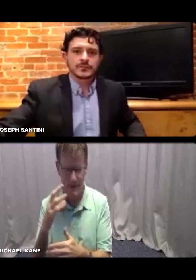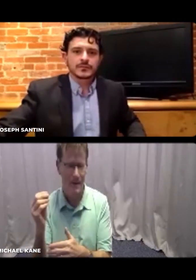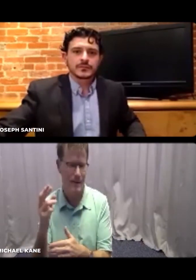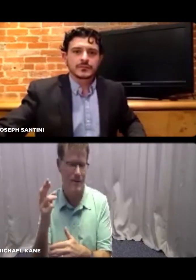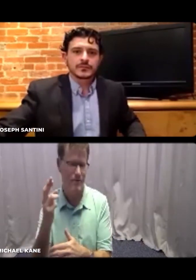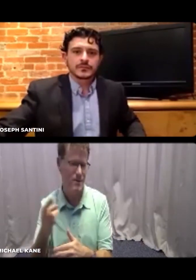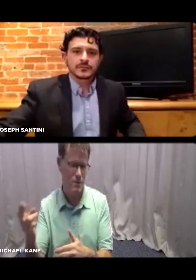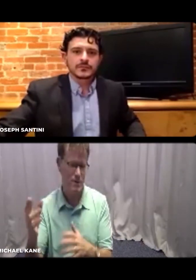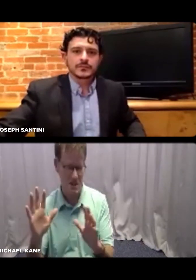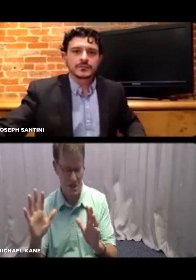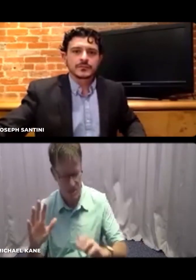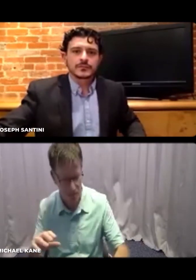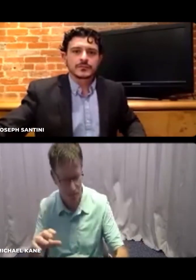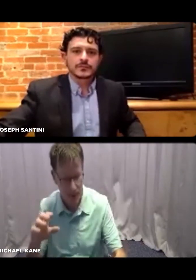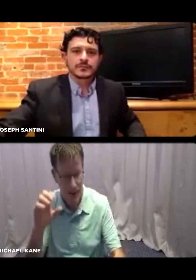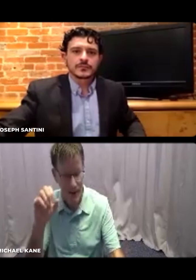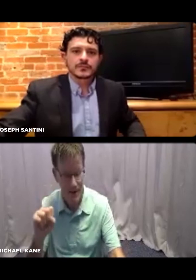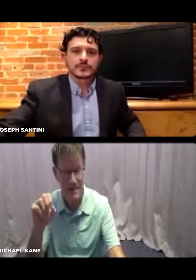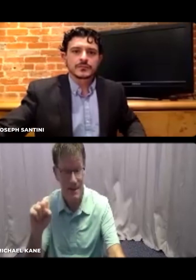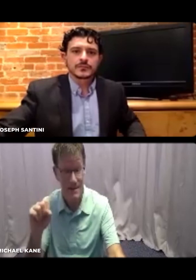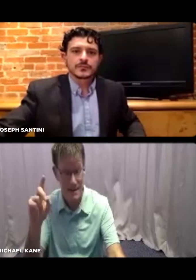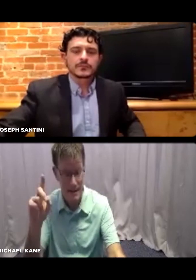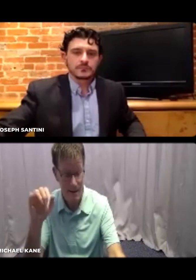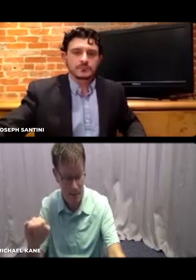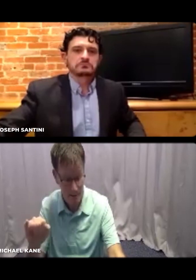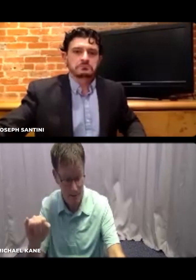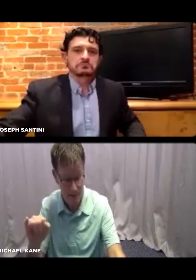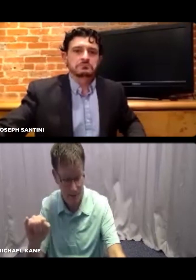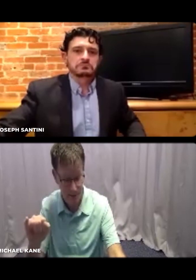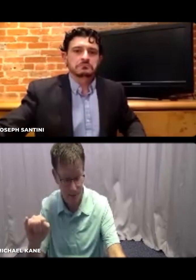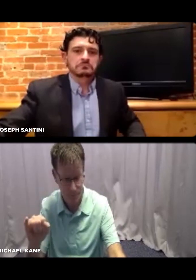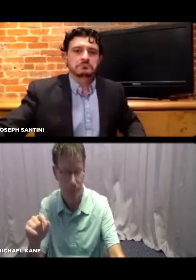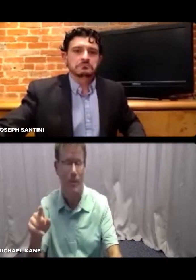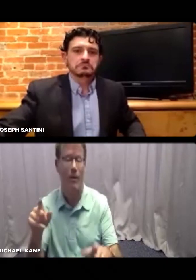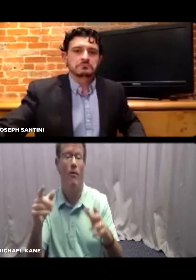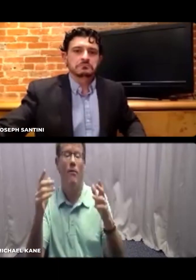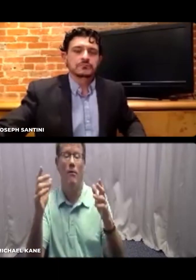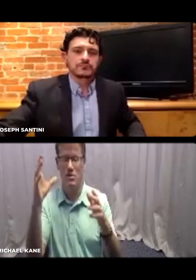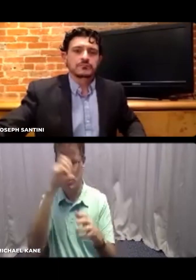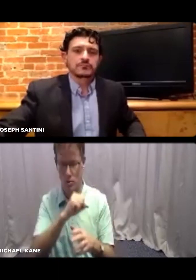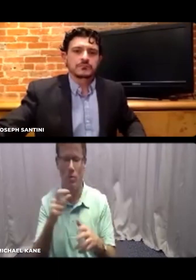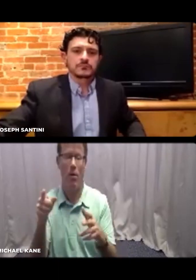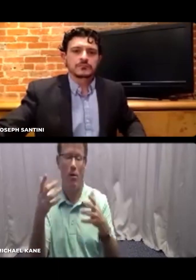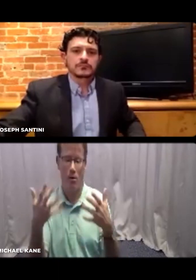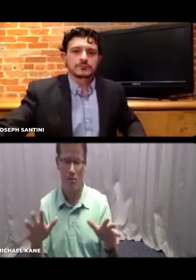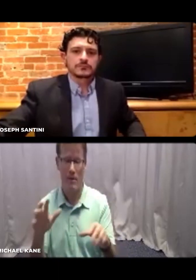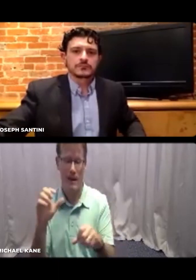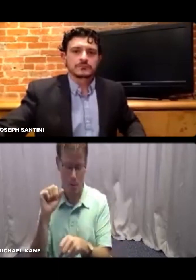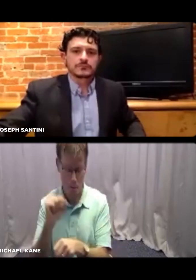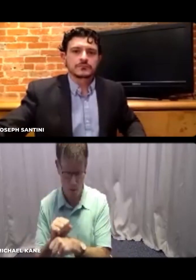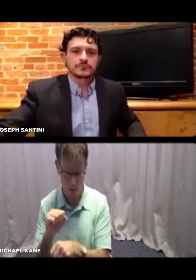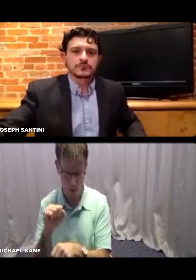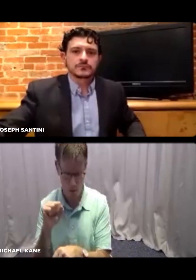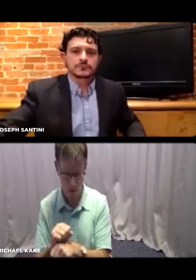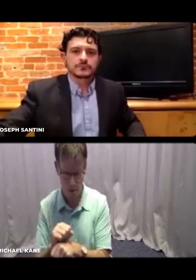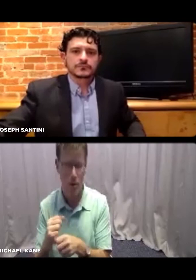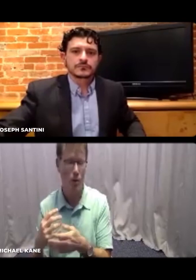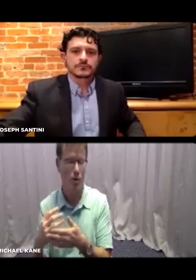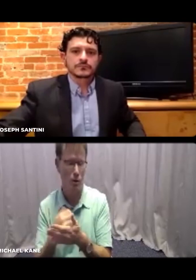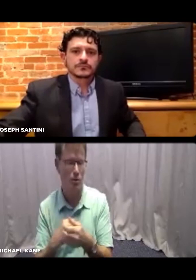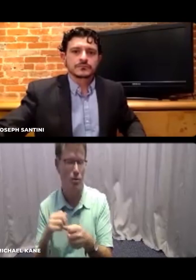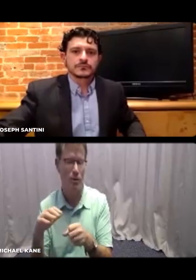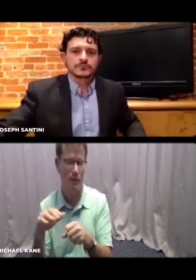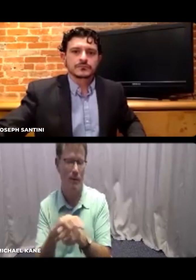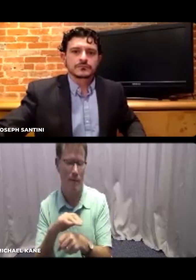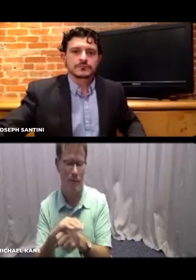resources. SSDI assumes that a person has already worked and